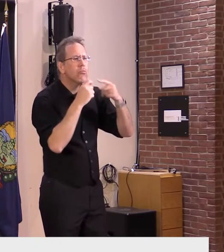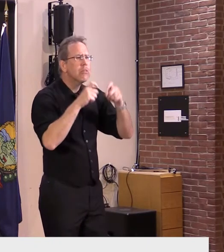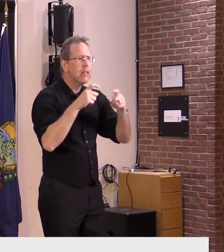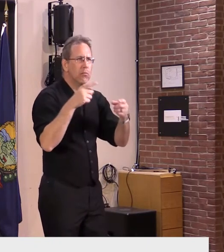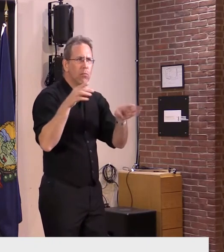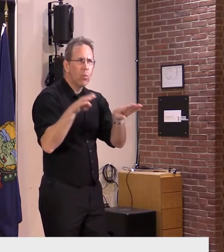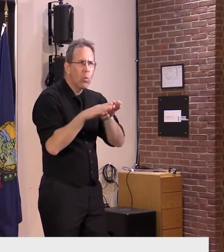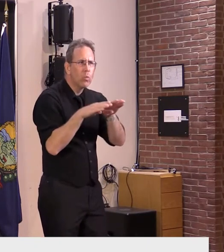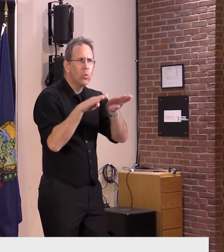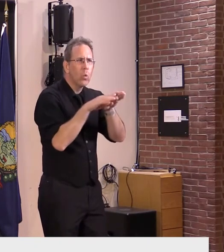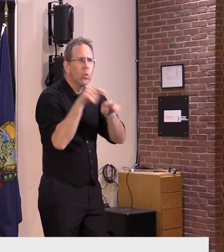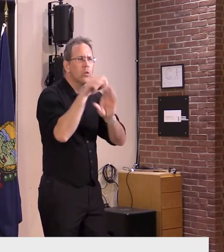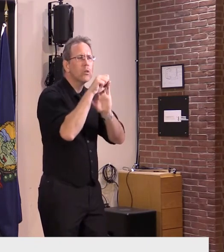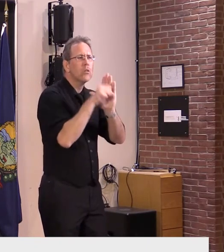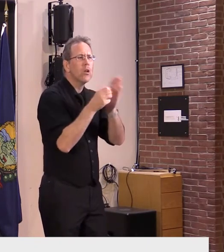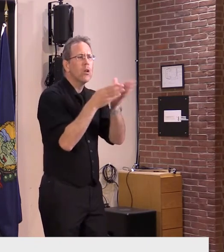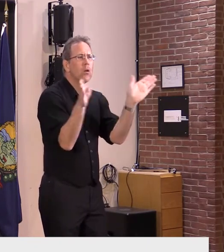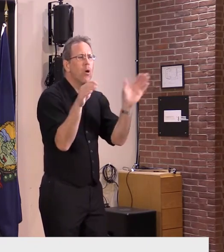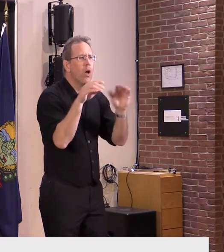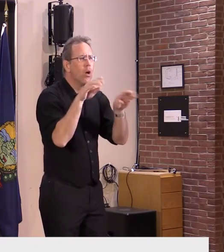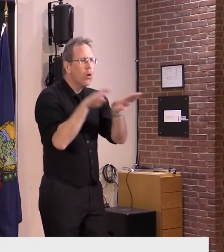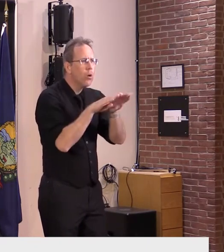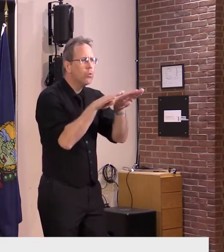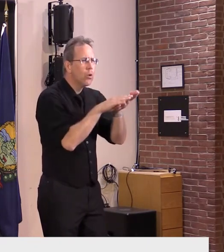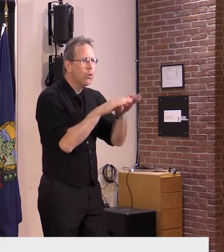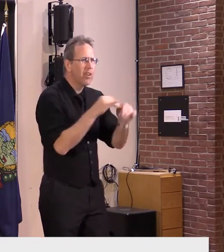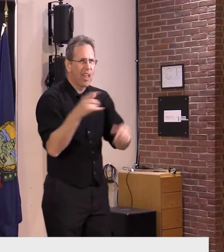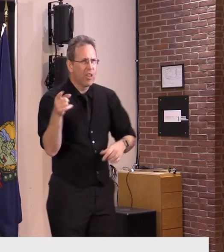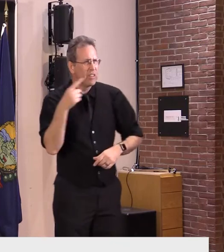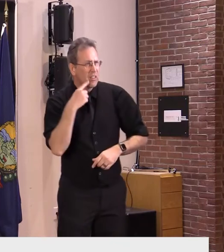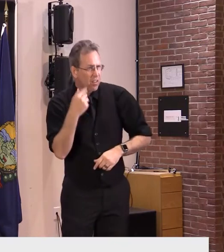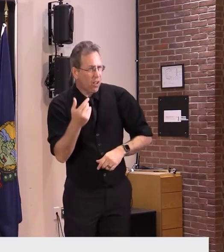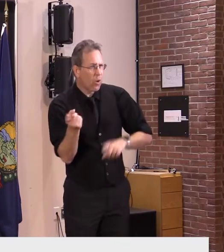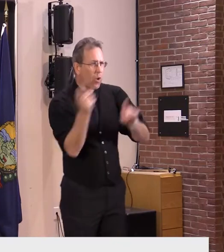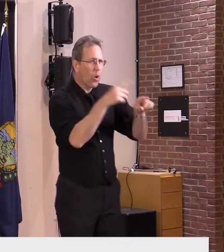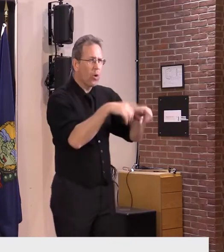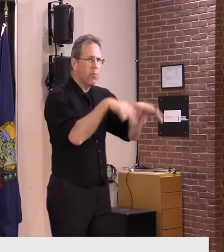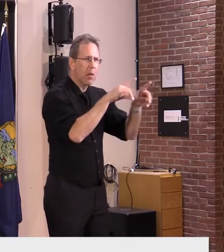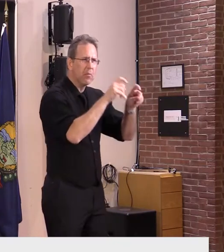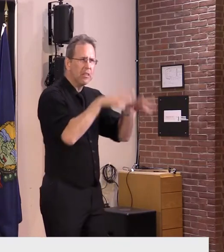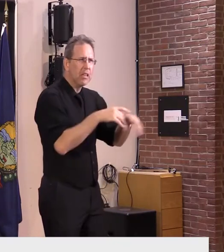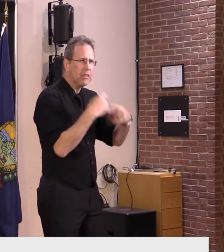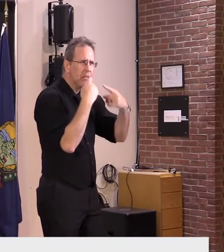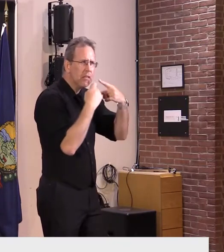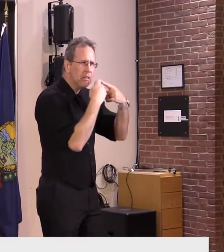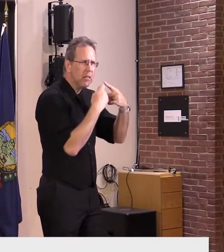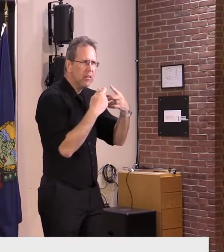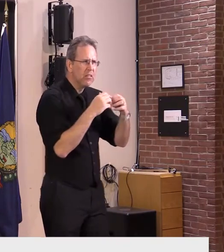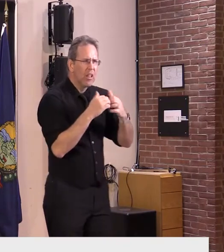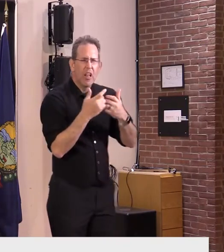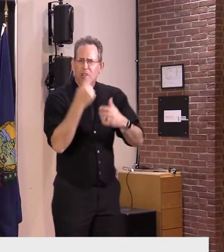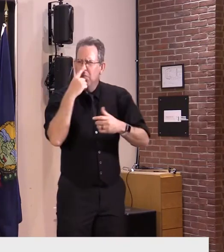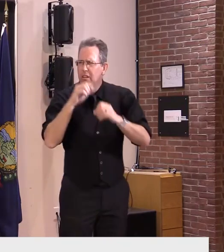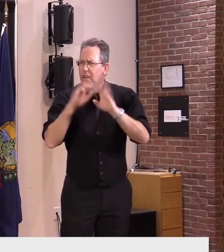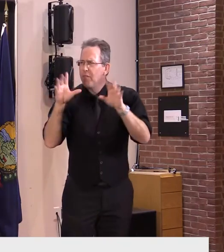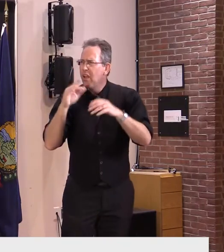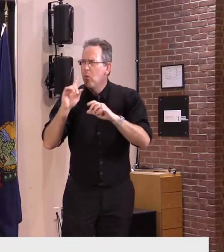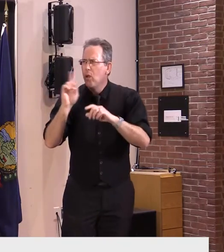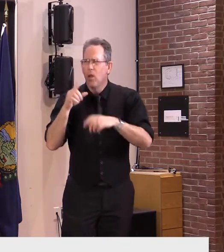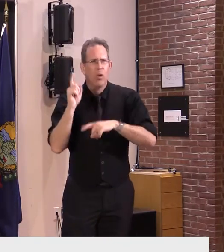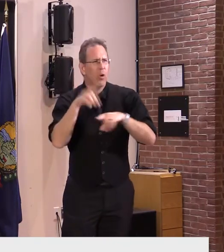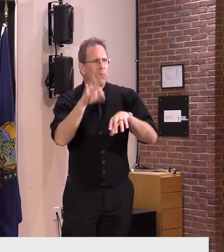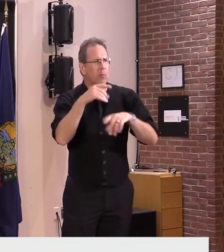can continue to pick up testing kits at testing sites through June. Can you just clarify that, please, Doctor?